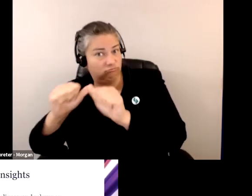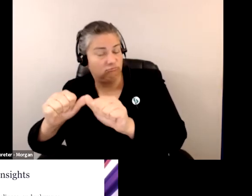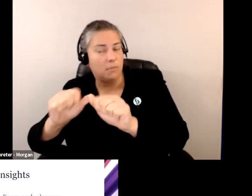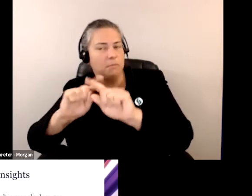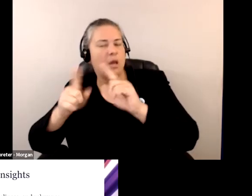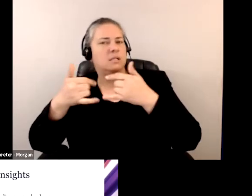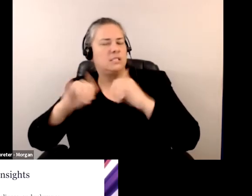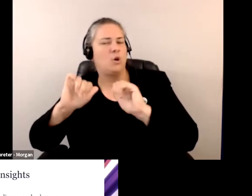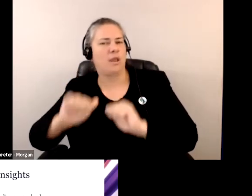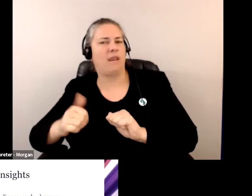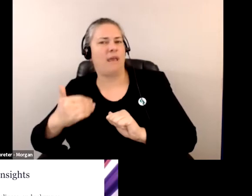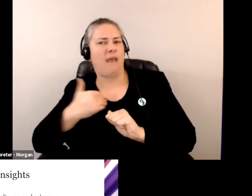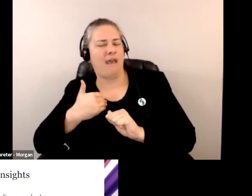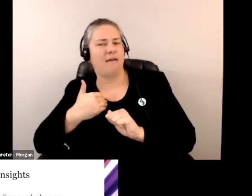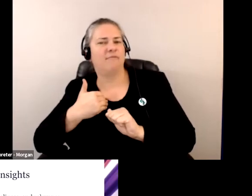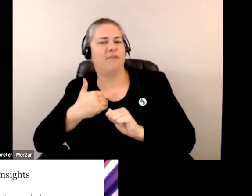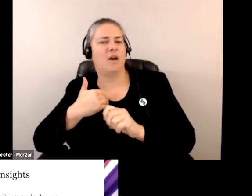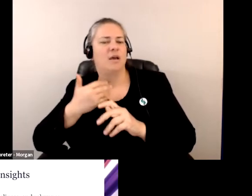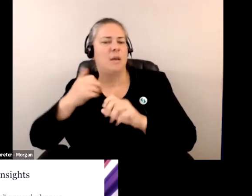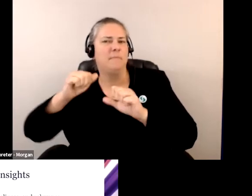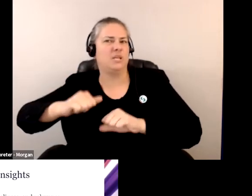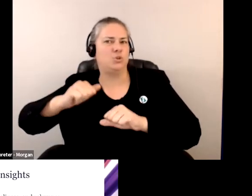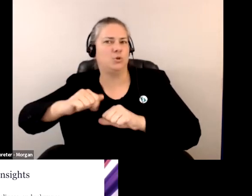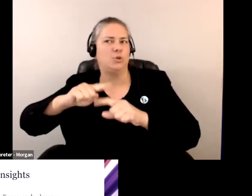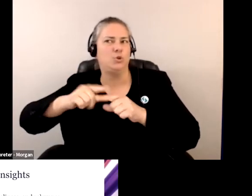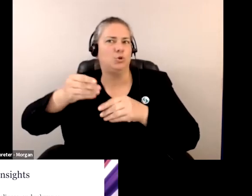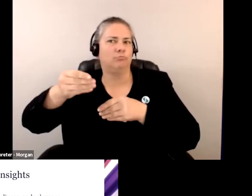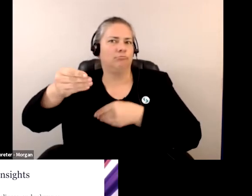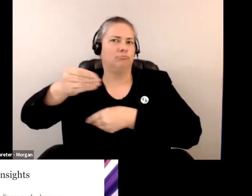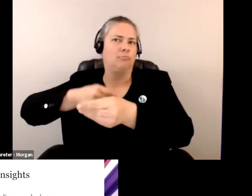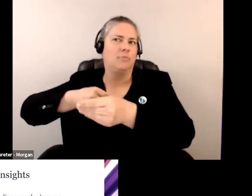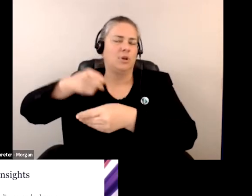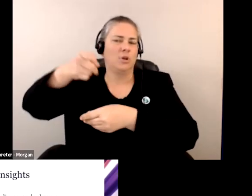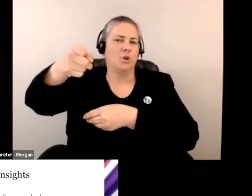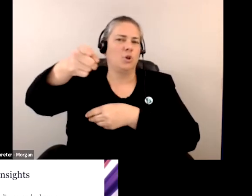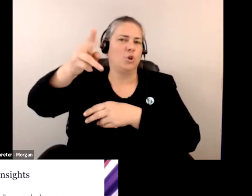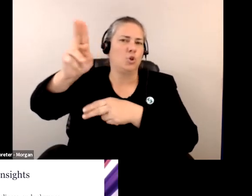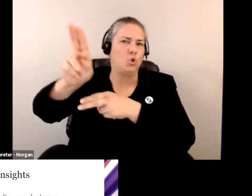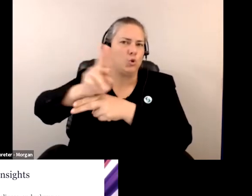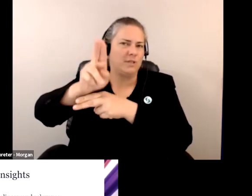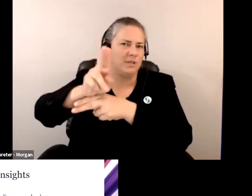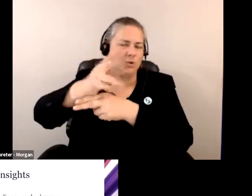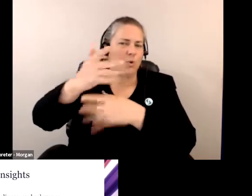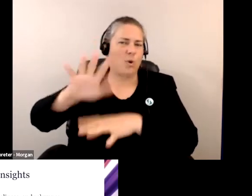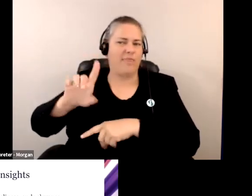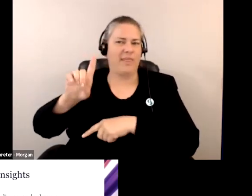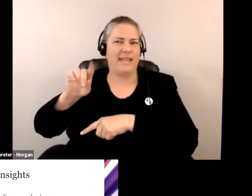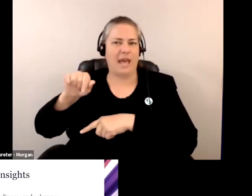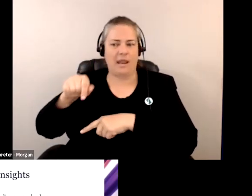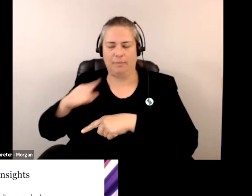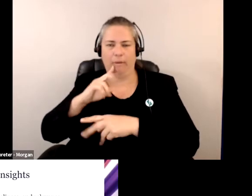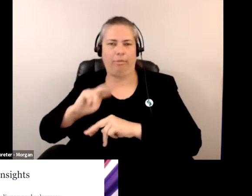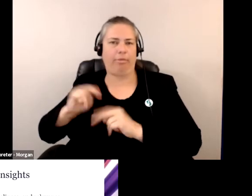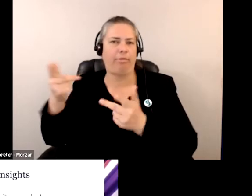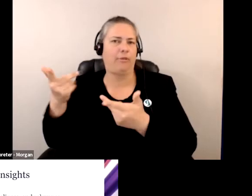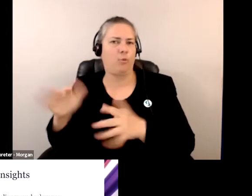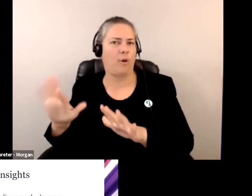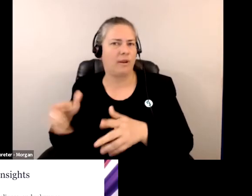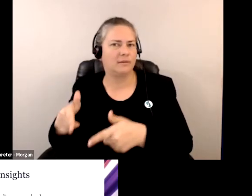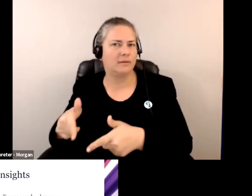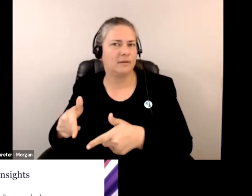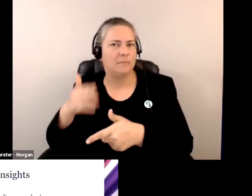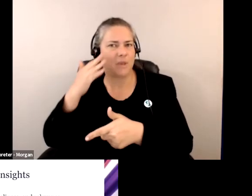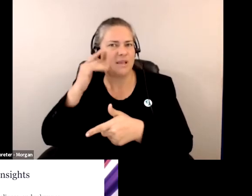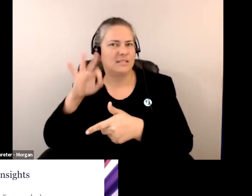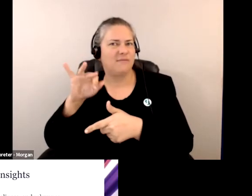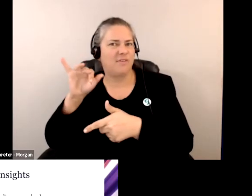possibly unanticipated secondary uses. So the data doesn't become unusable because of